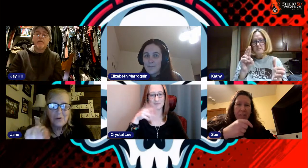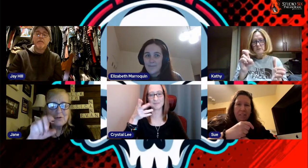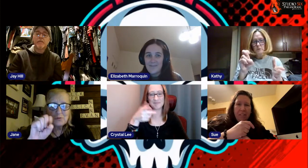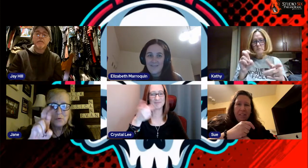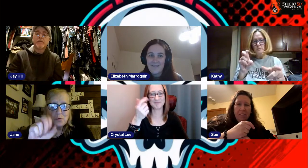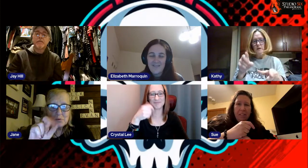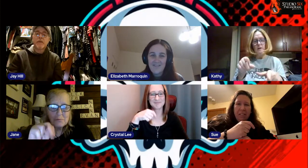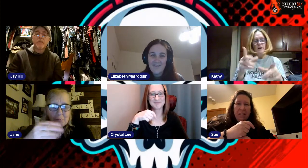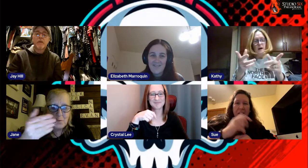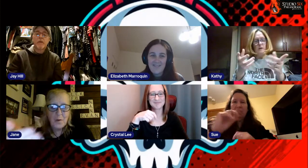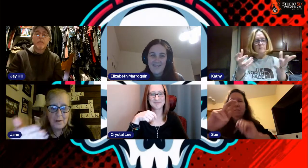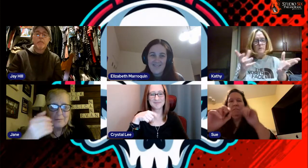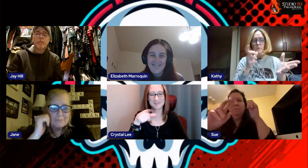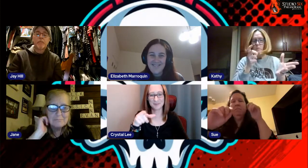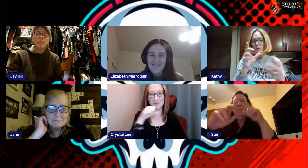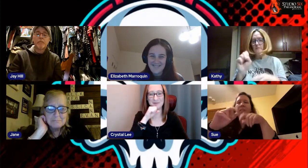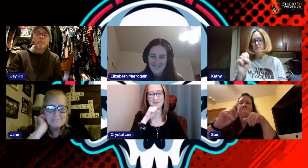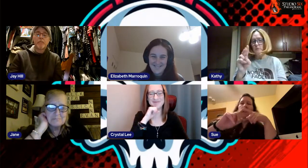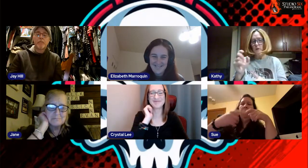bit? Sue? Okay.